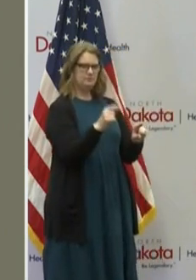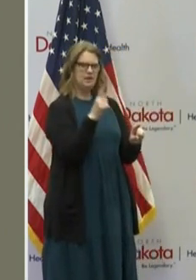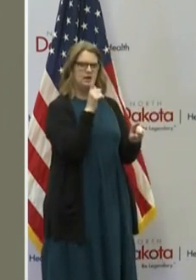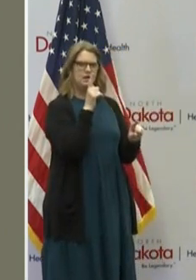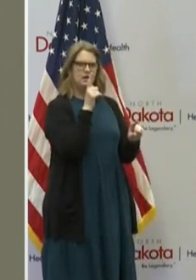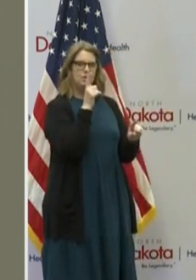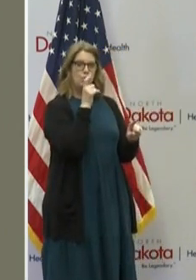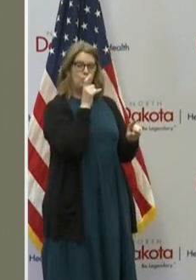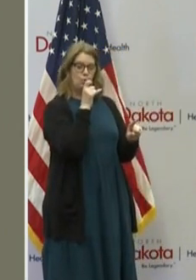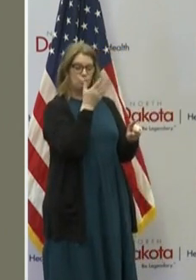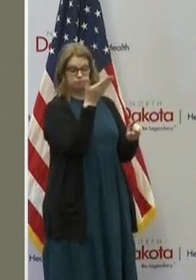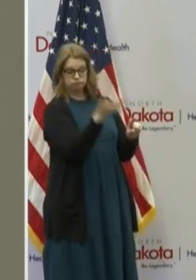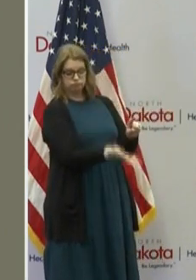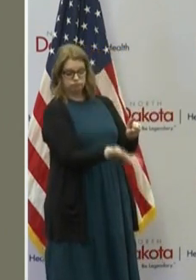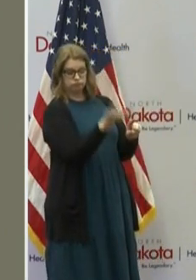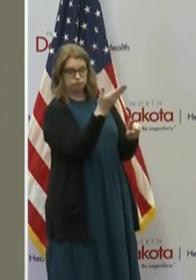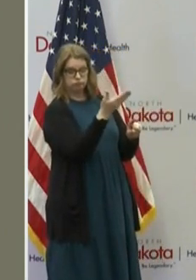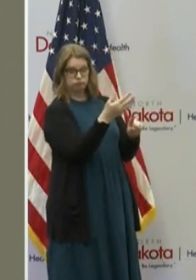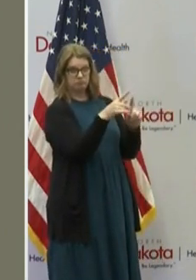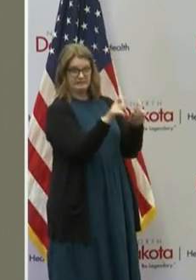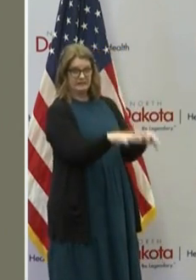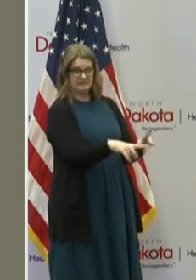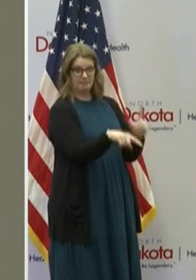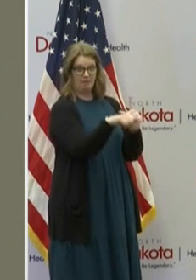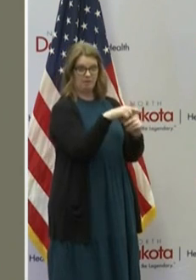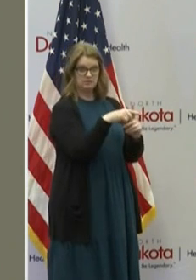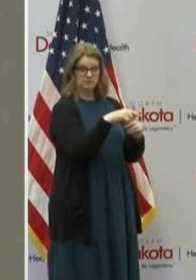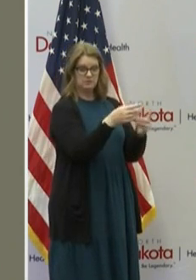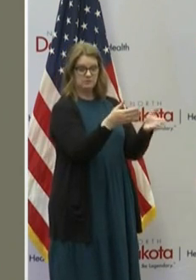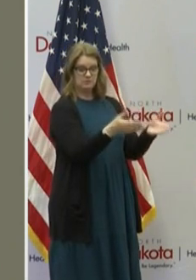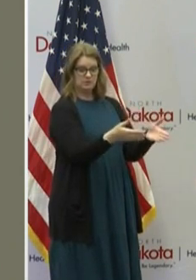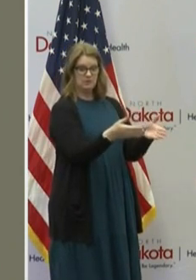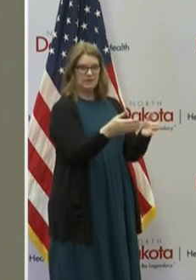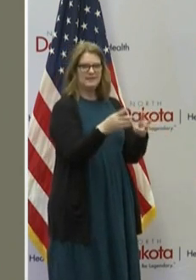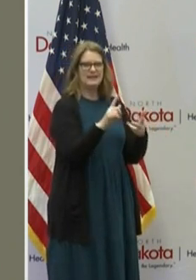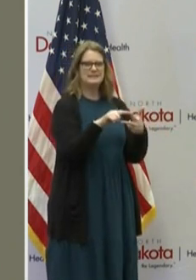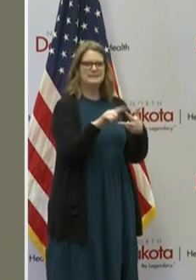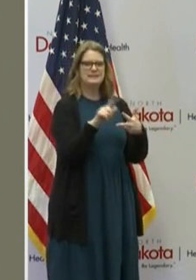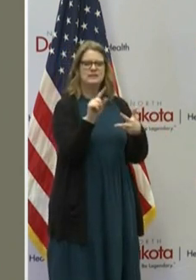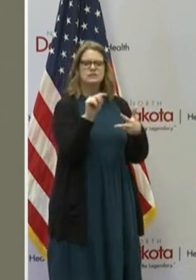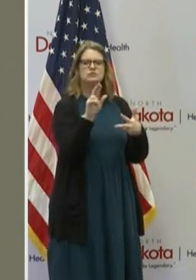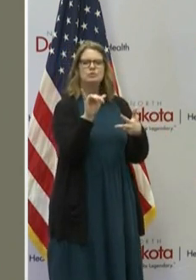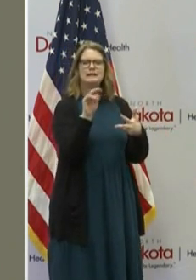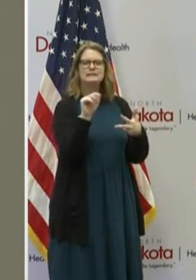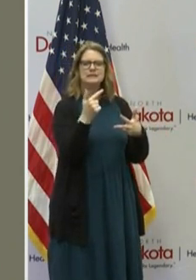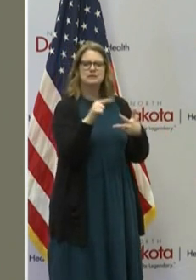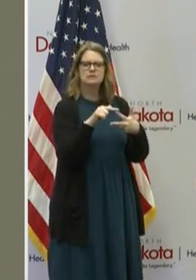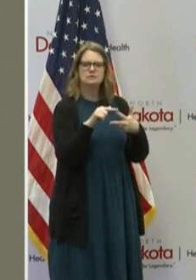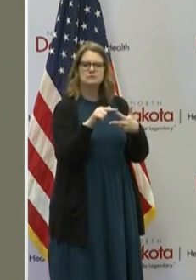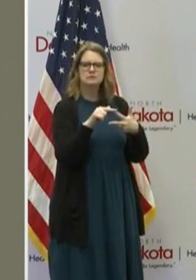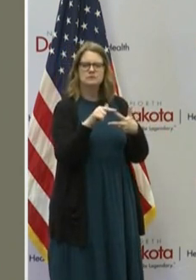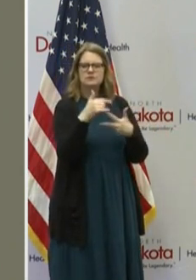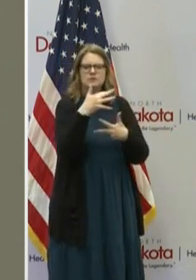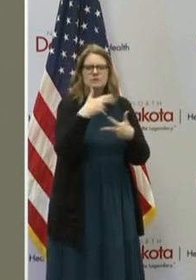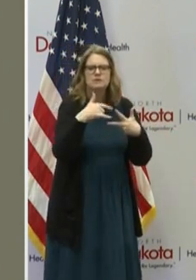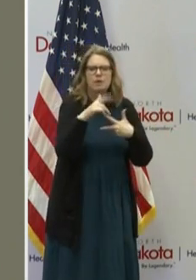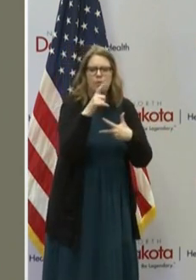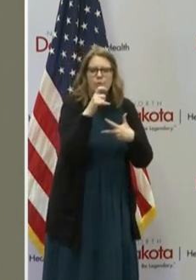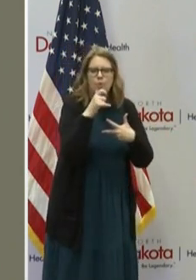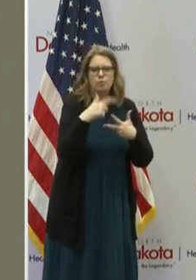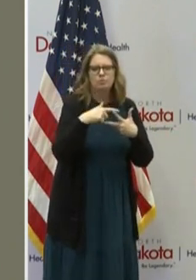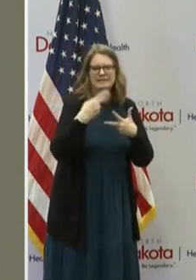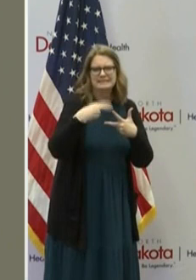who maybe have tested positive, then the tracing part of this is to understand who they've been in contact with and who it may have